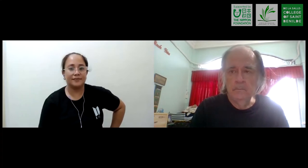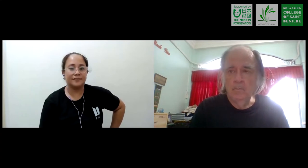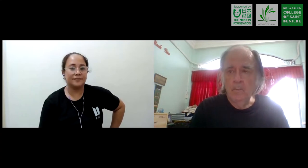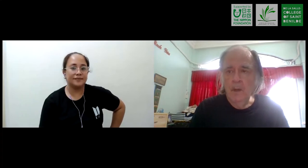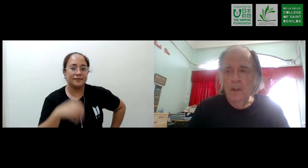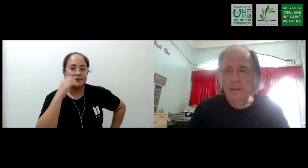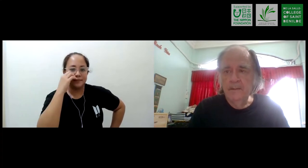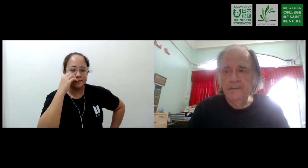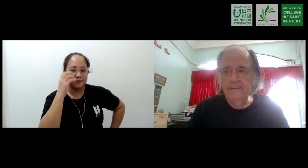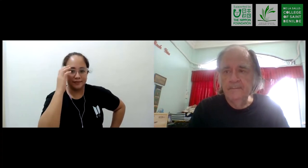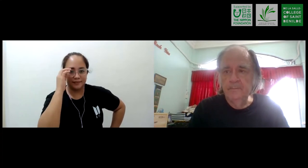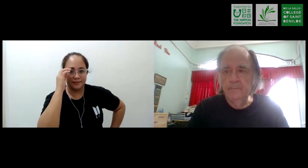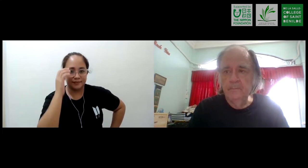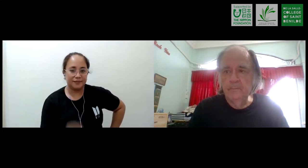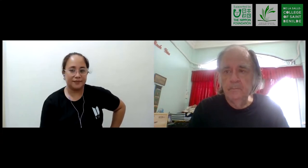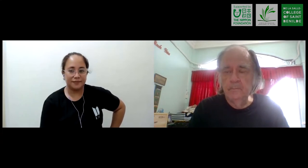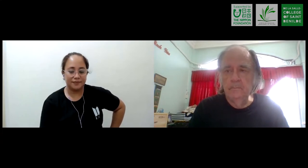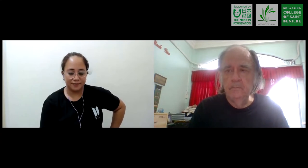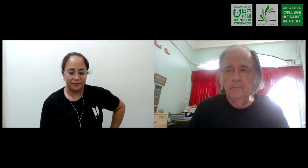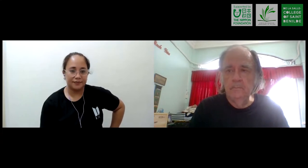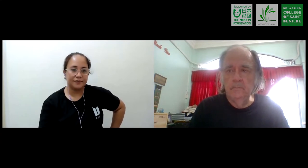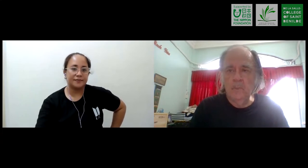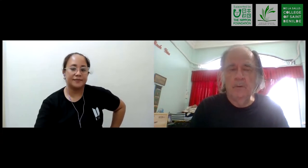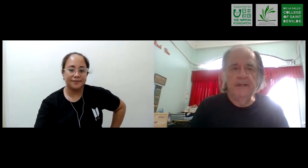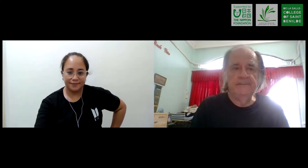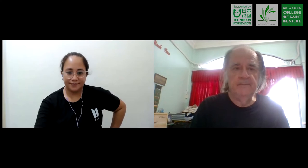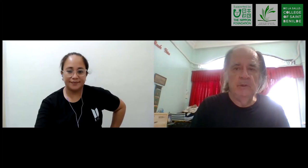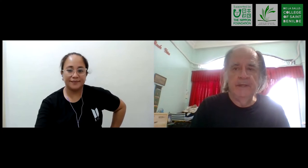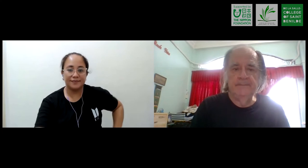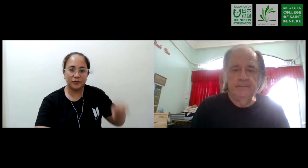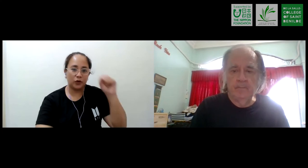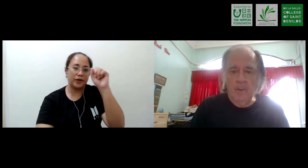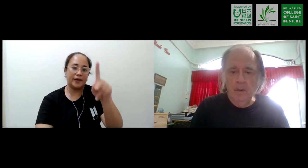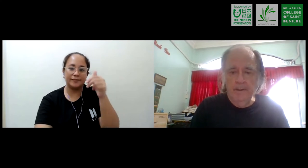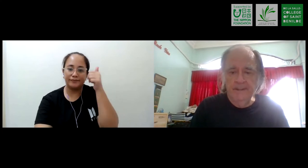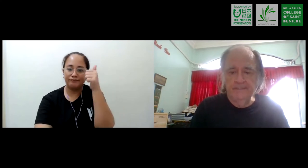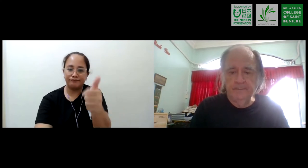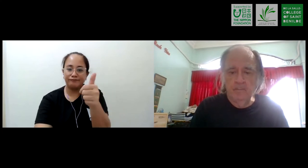Peeps is saying it's loading. I got it, sir. Got it. Okay, great. All right.